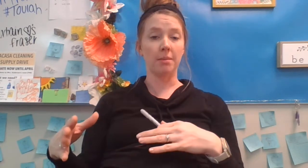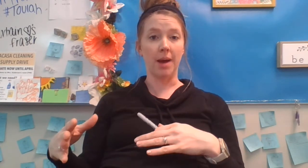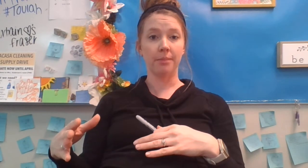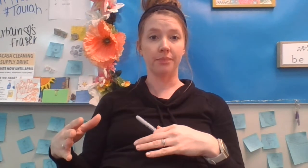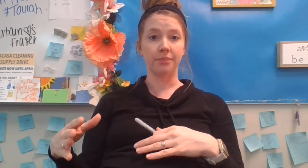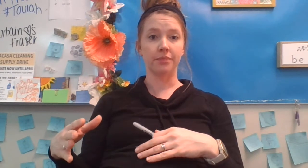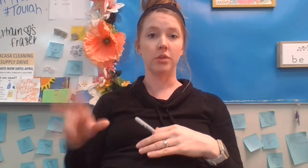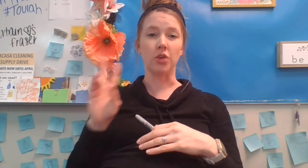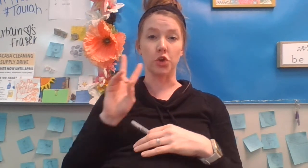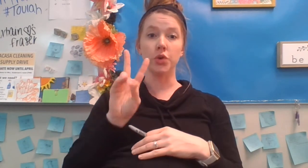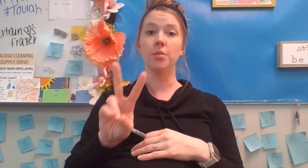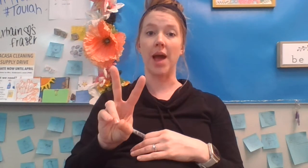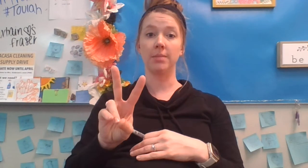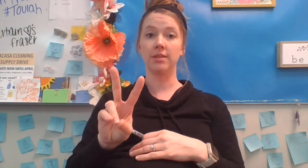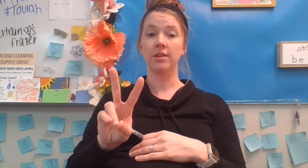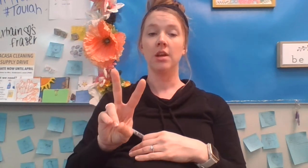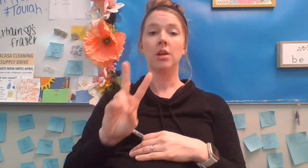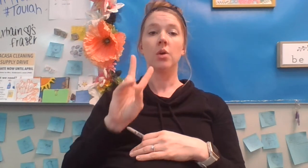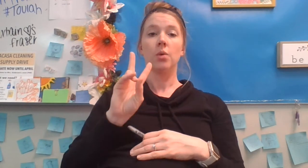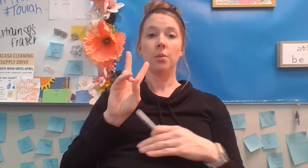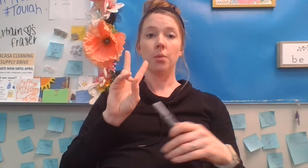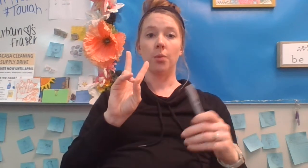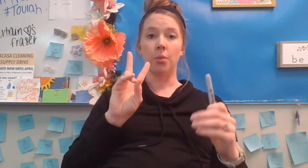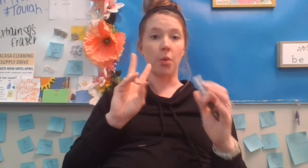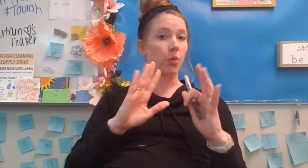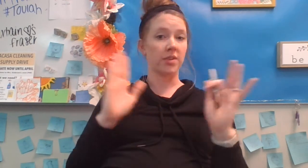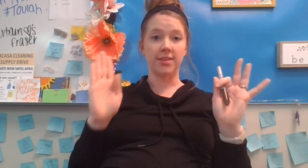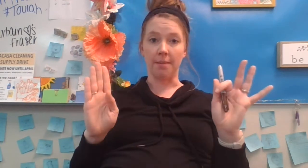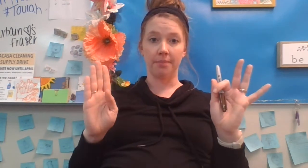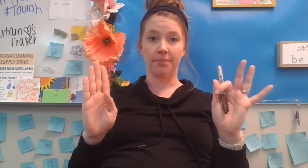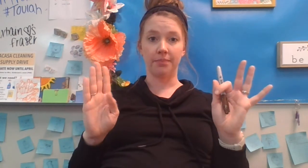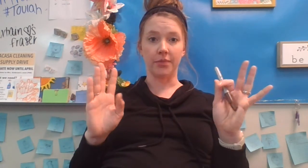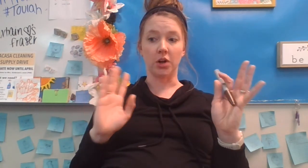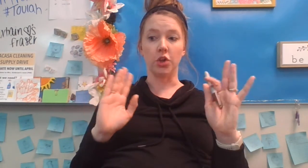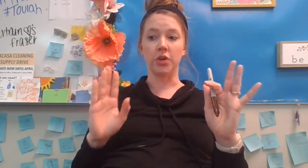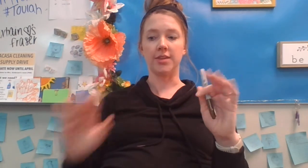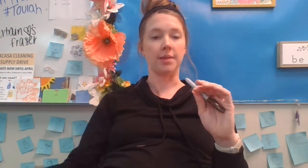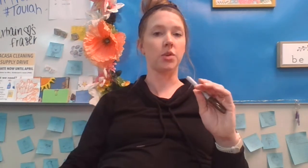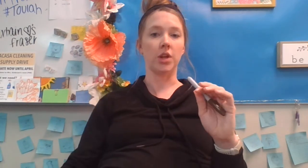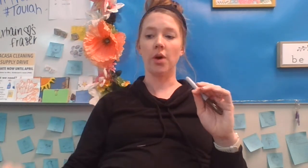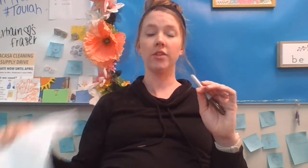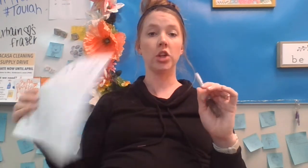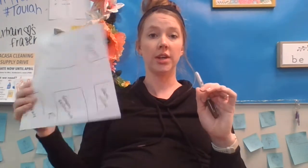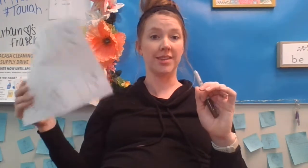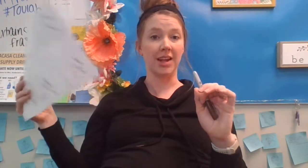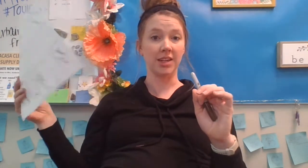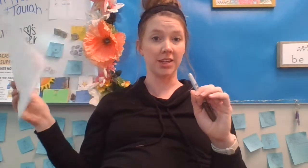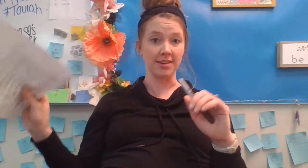map, draw 2 maps, both the same. They're gonna look the same. So they don't have to look exactly like